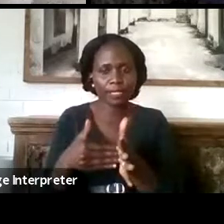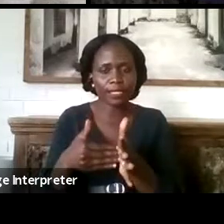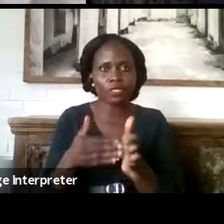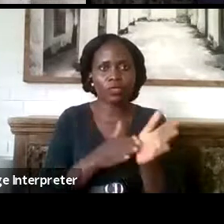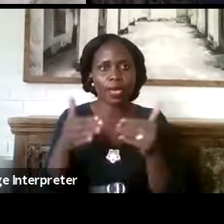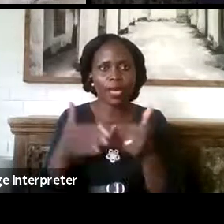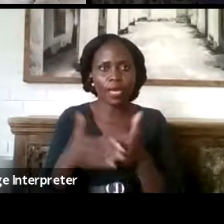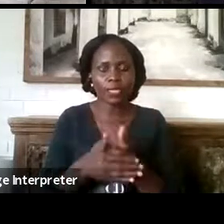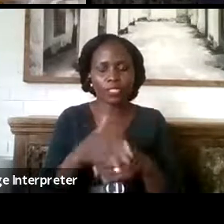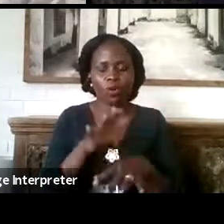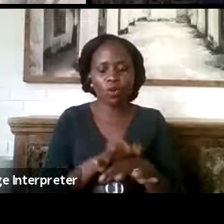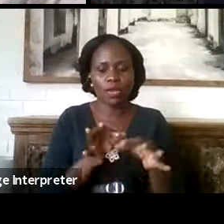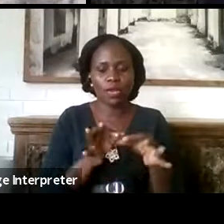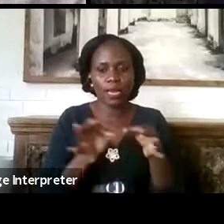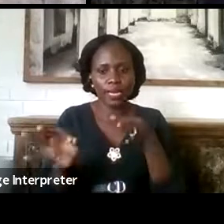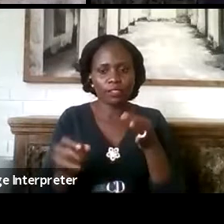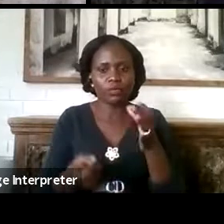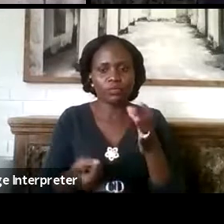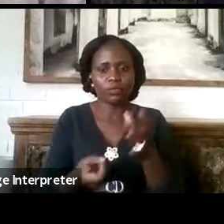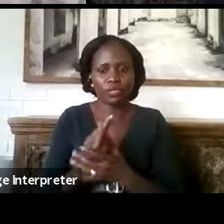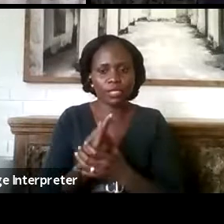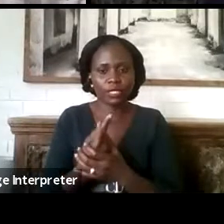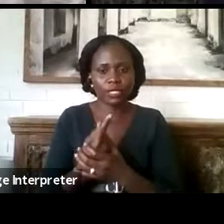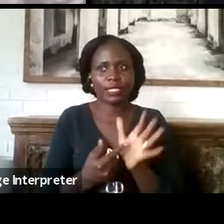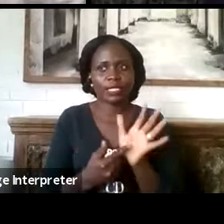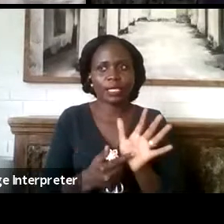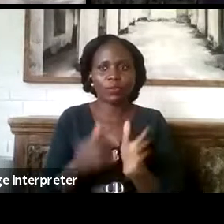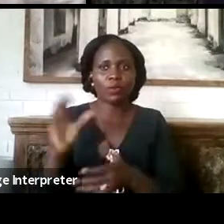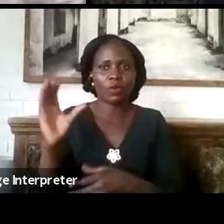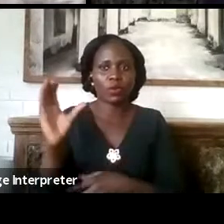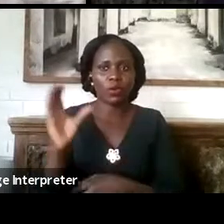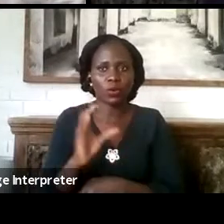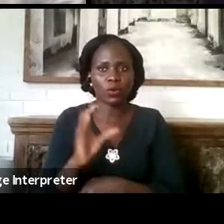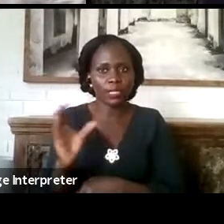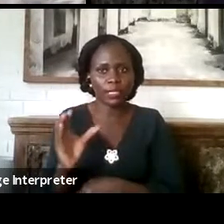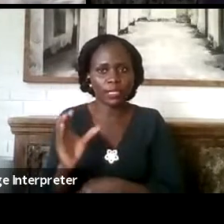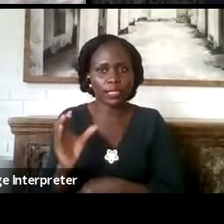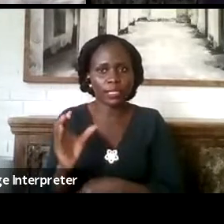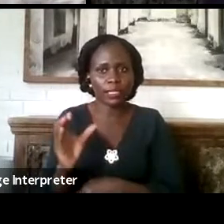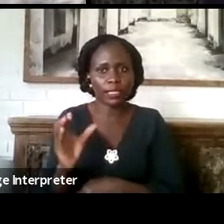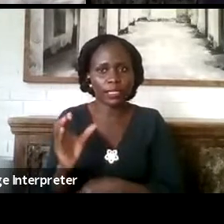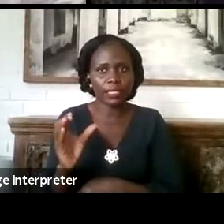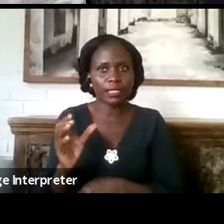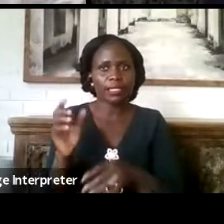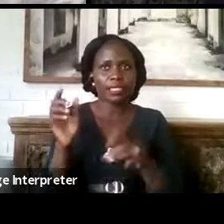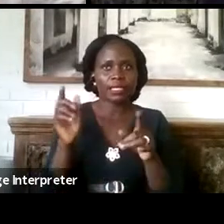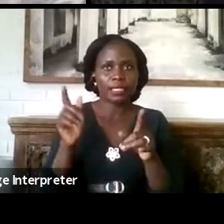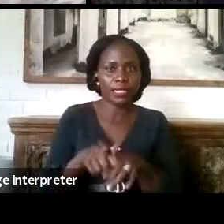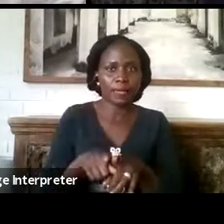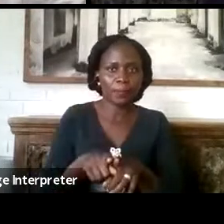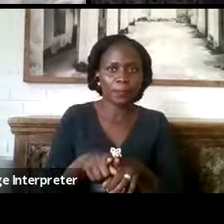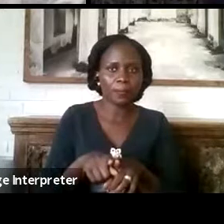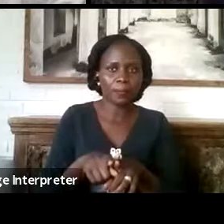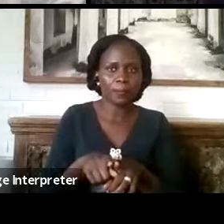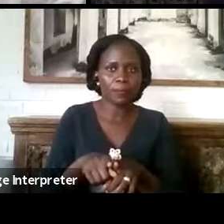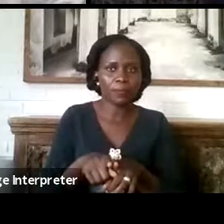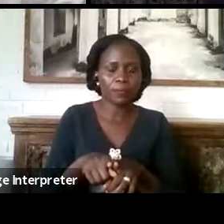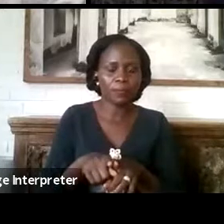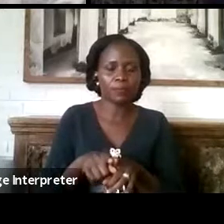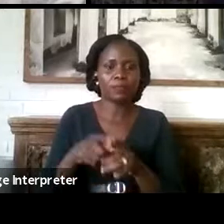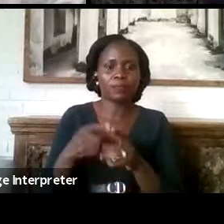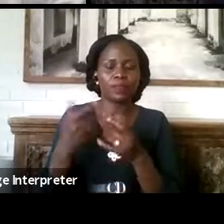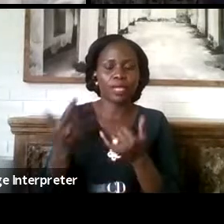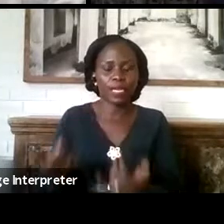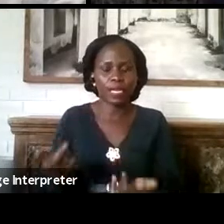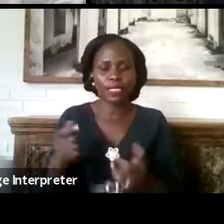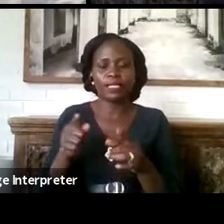opportunities like courses, like also other opportunities like internship,